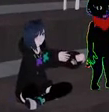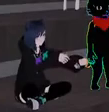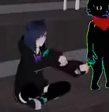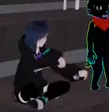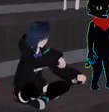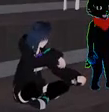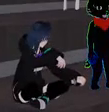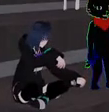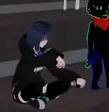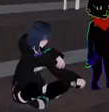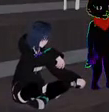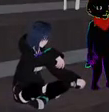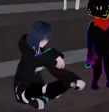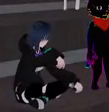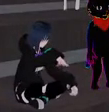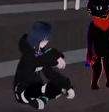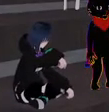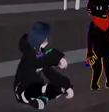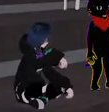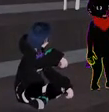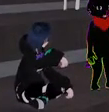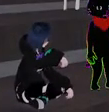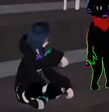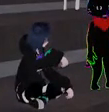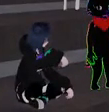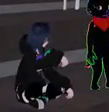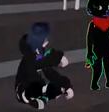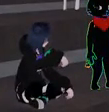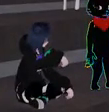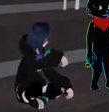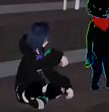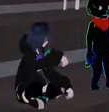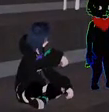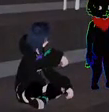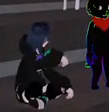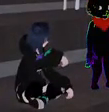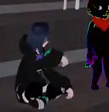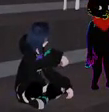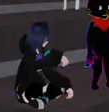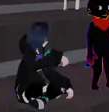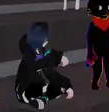for my mom. Oh, that's very sweet of you. That's very sweet of you.